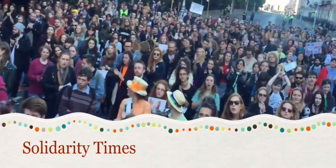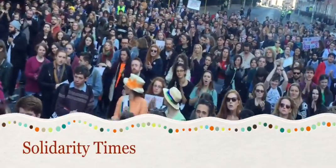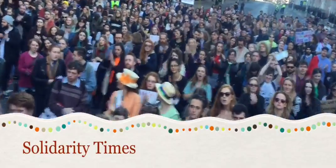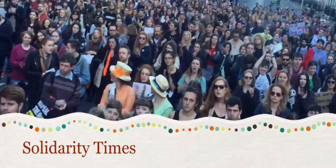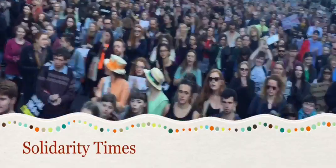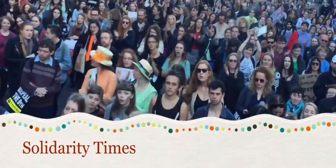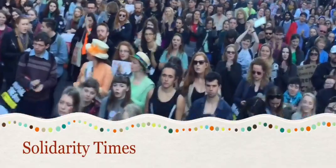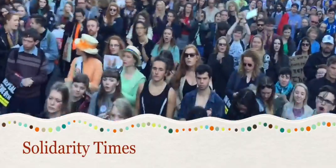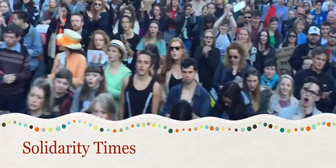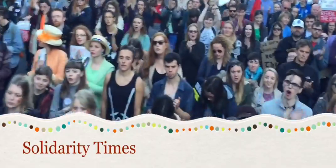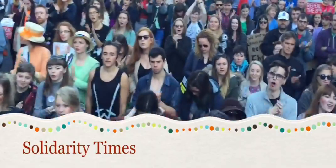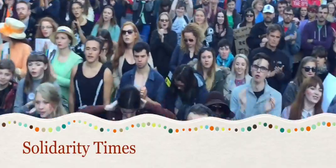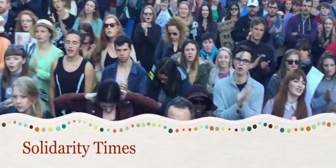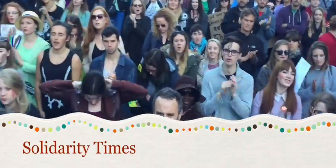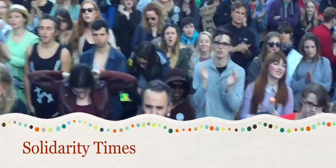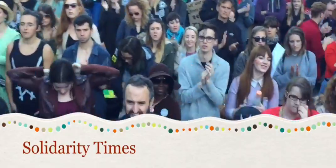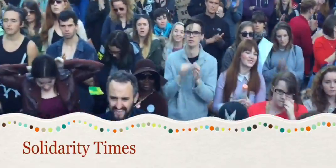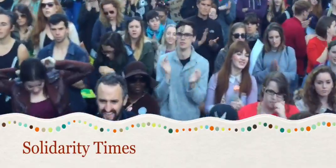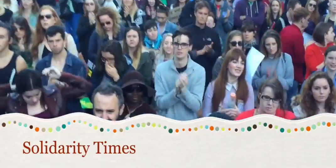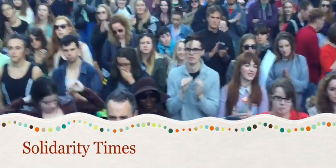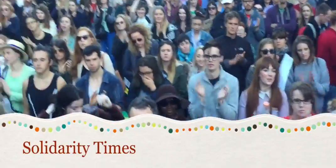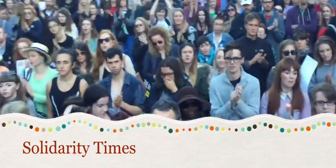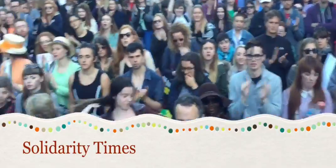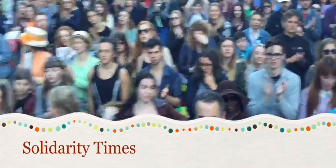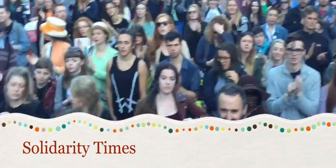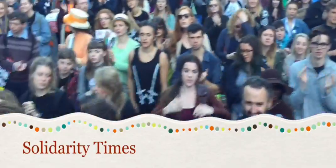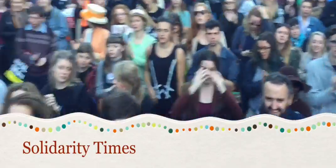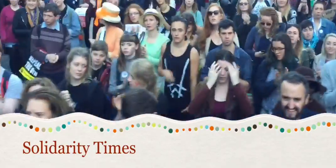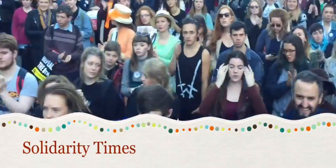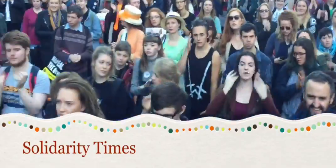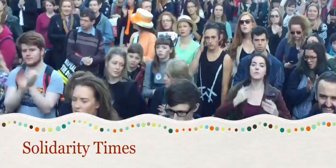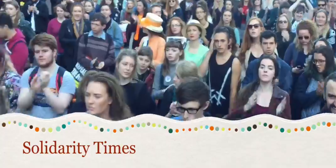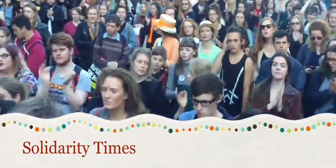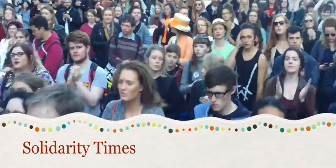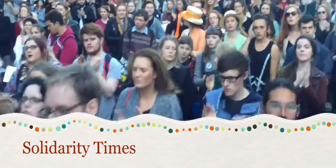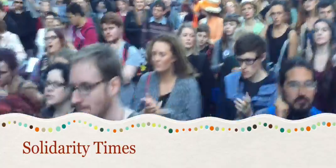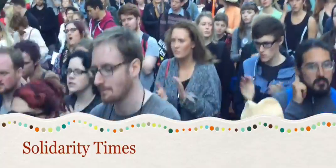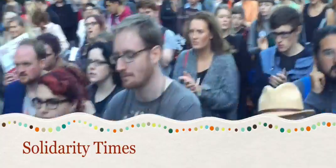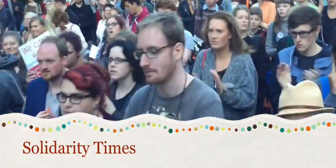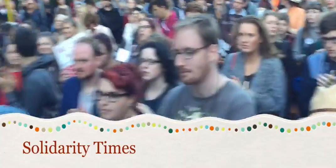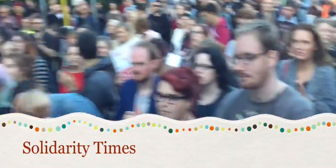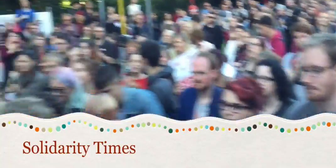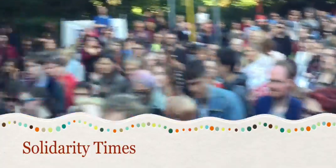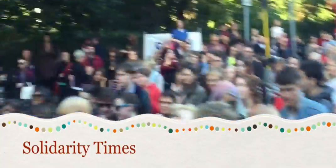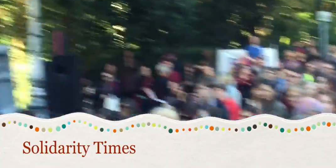Sinead Redmond. Our penultimate speaker today.